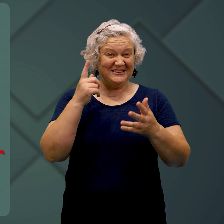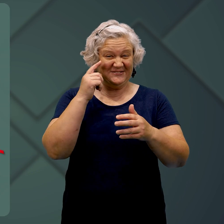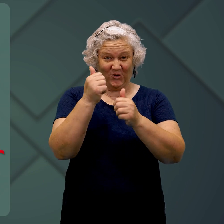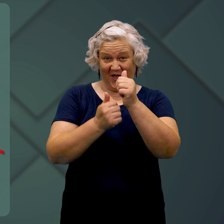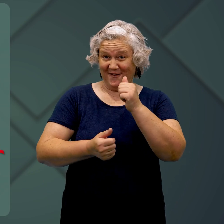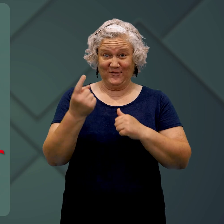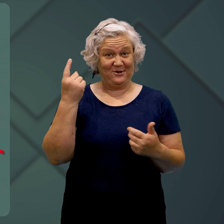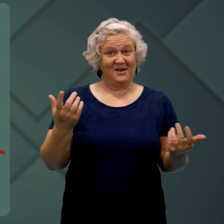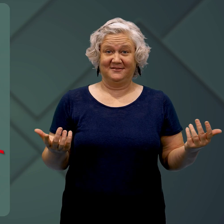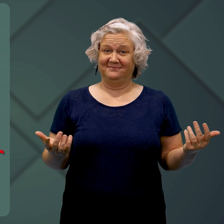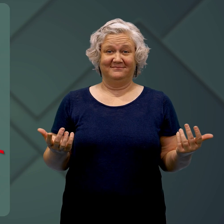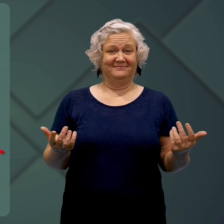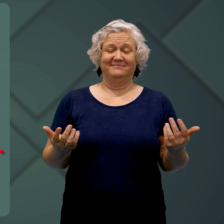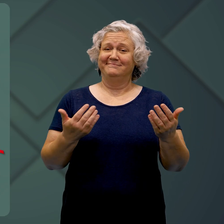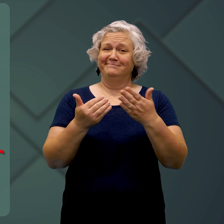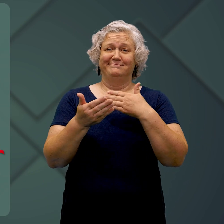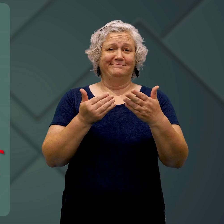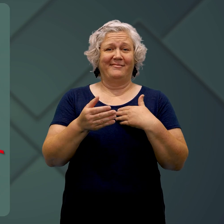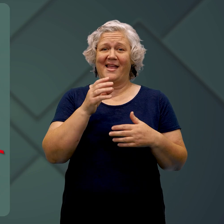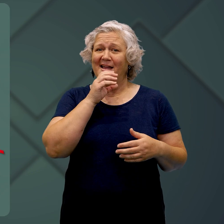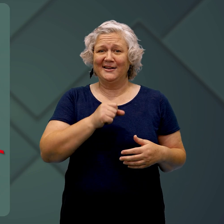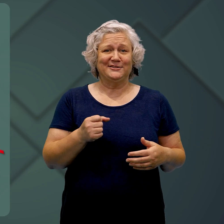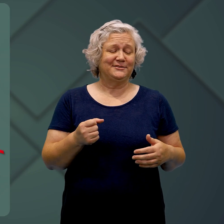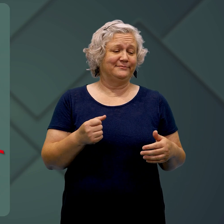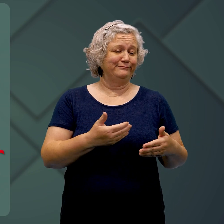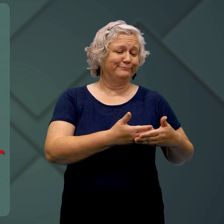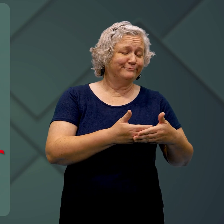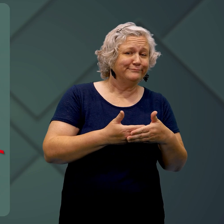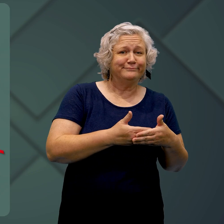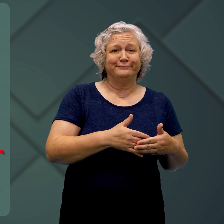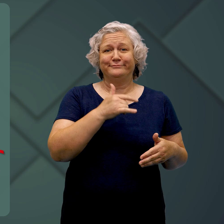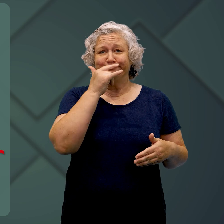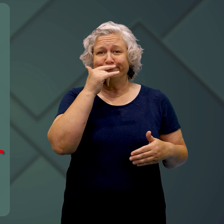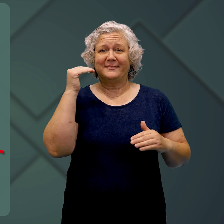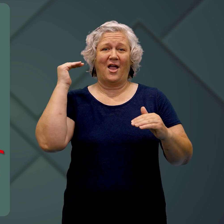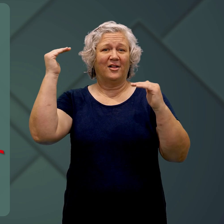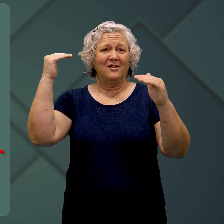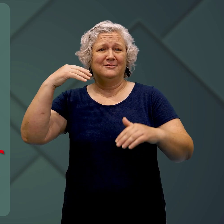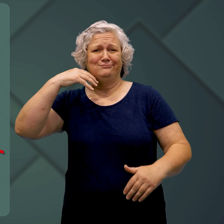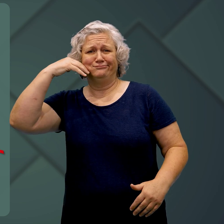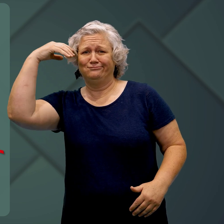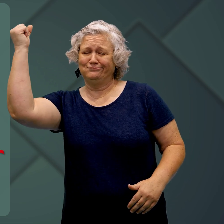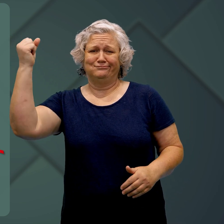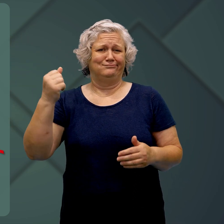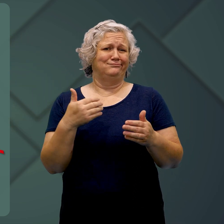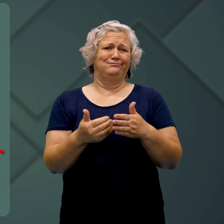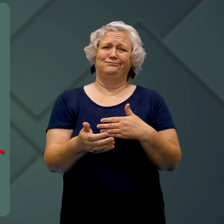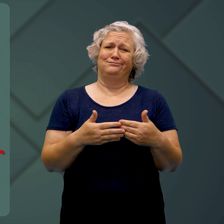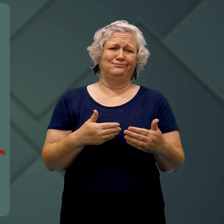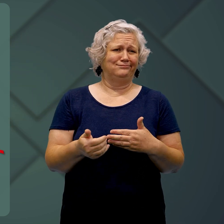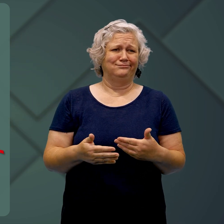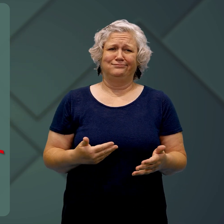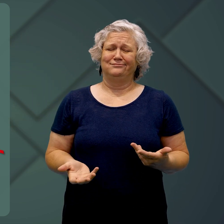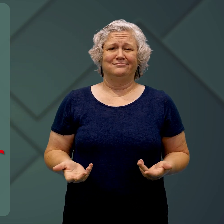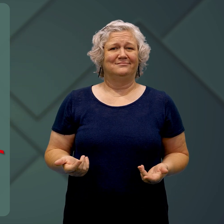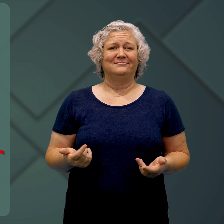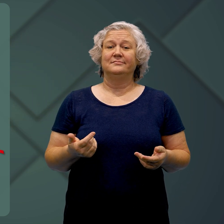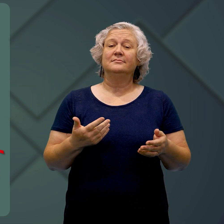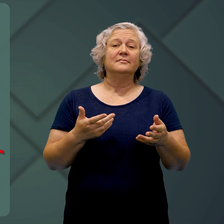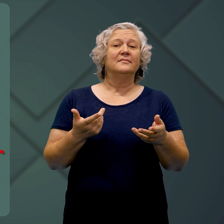Interaction is for everyone. We do it at all ages, young to old. And